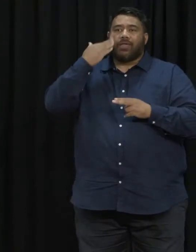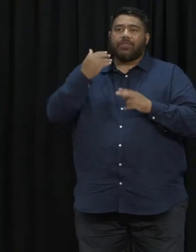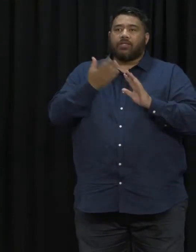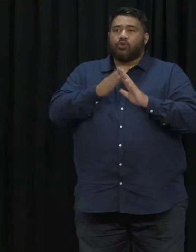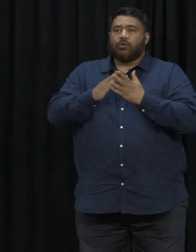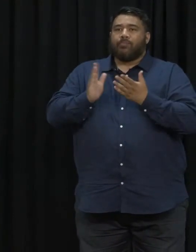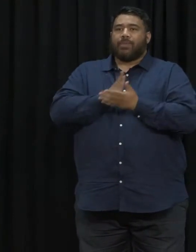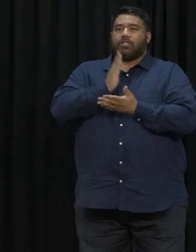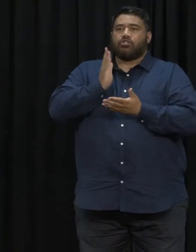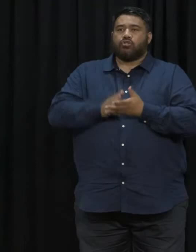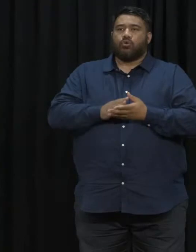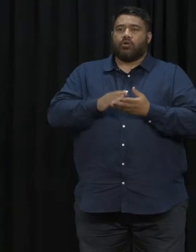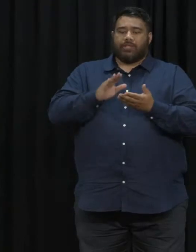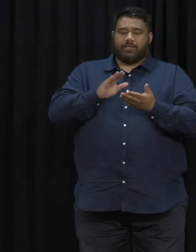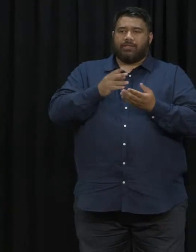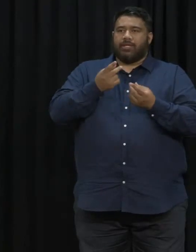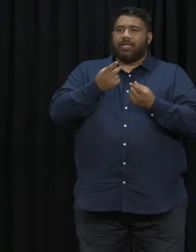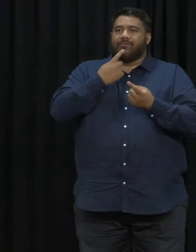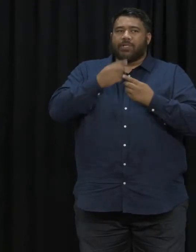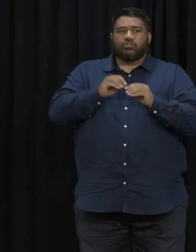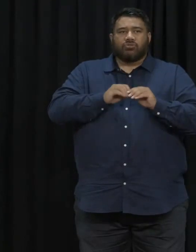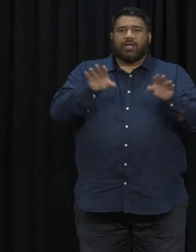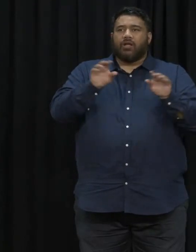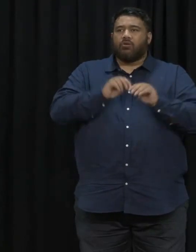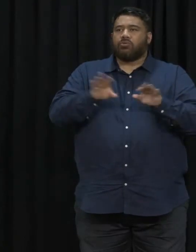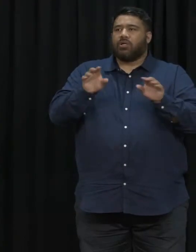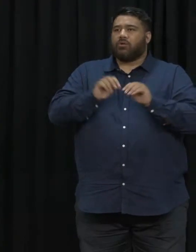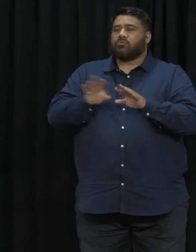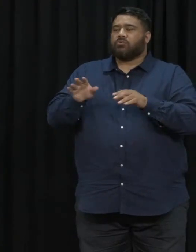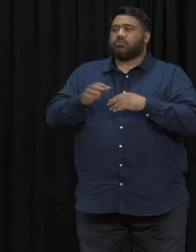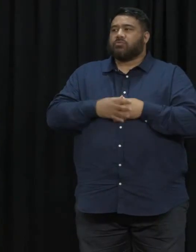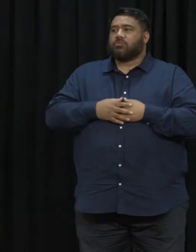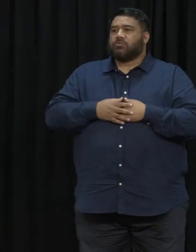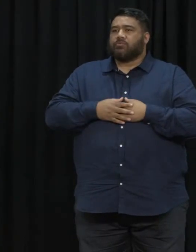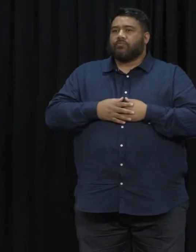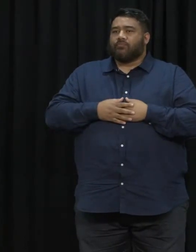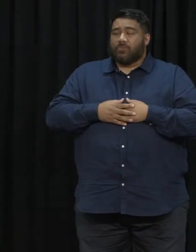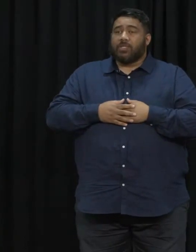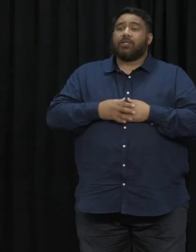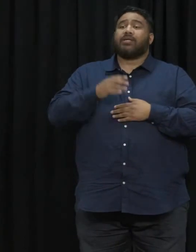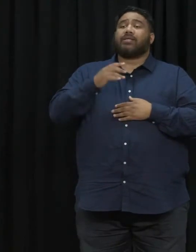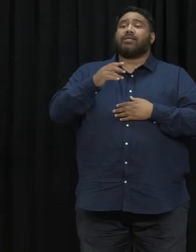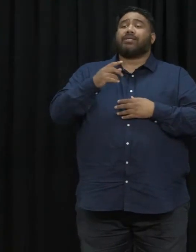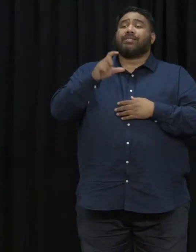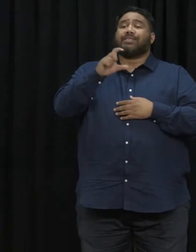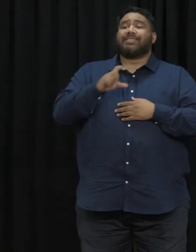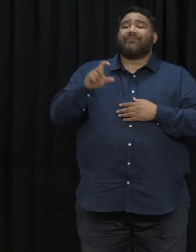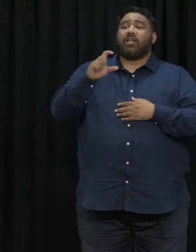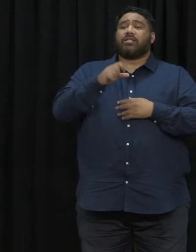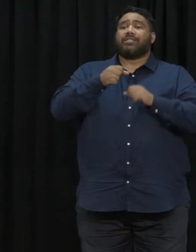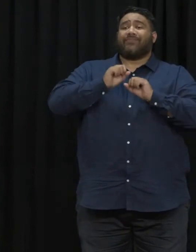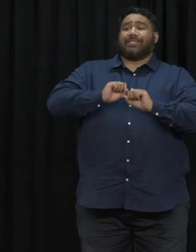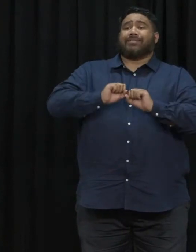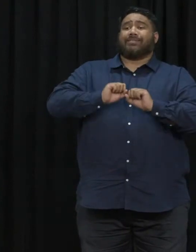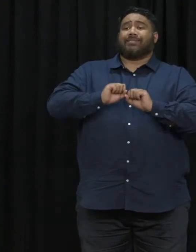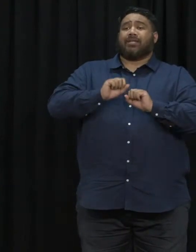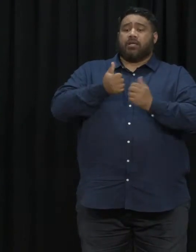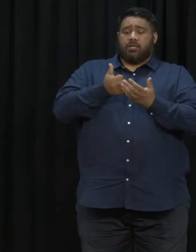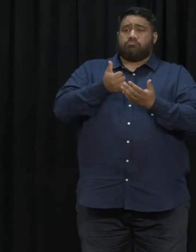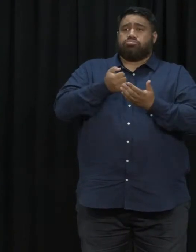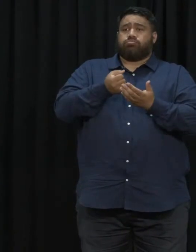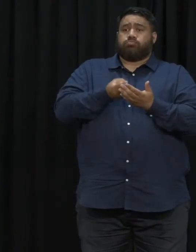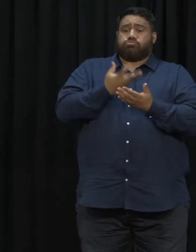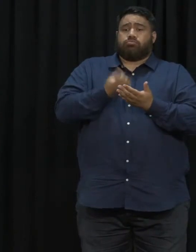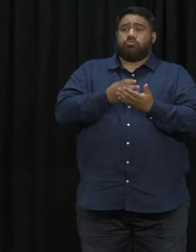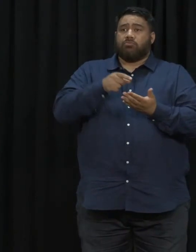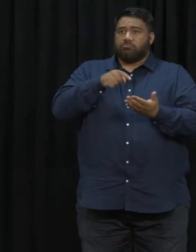messages out. We also, of course, use things like civil defence emergency notifications to let people know what we're expecting of